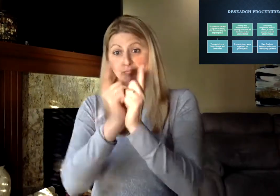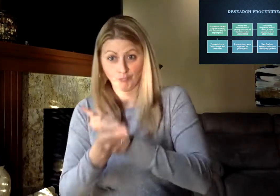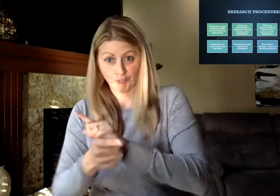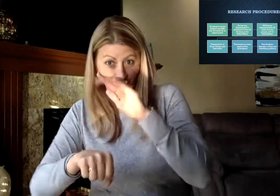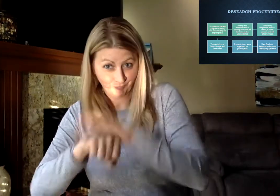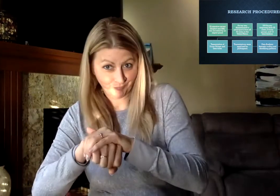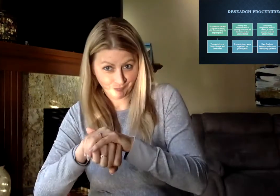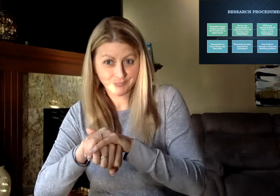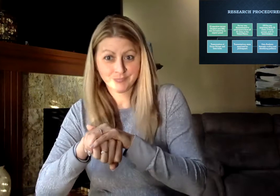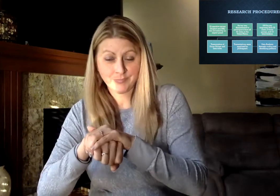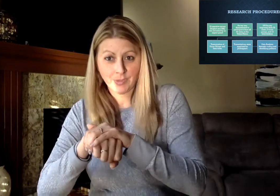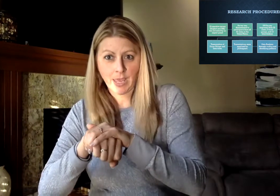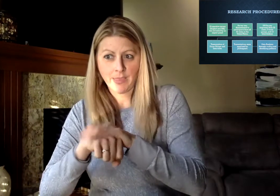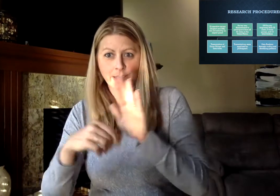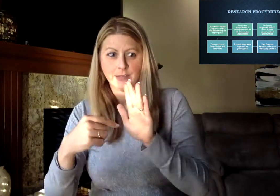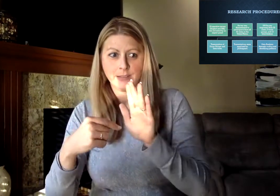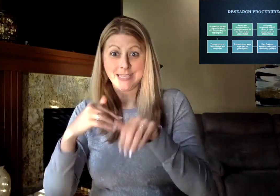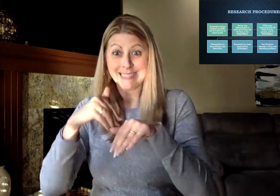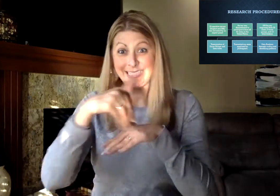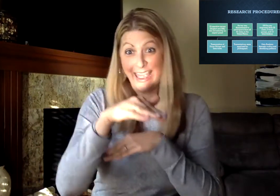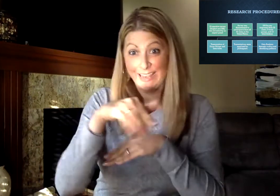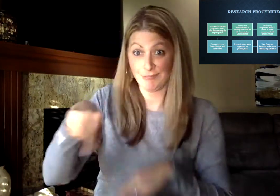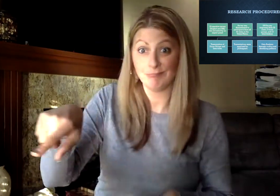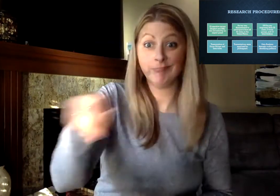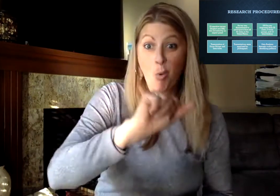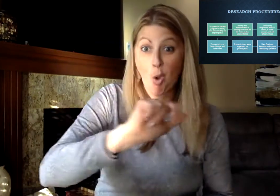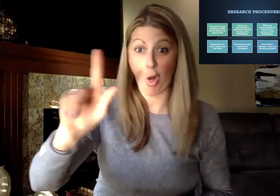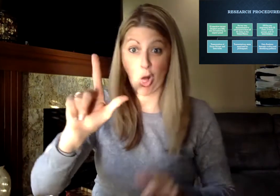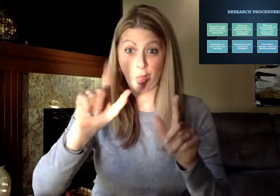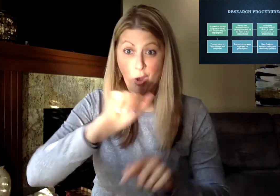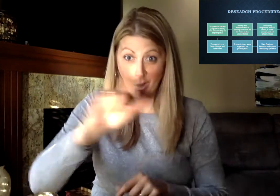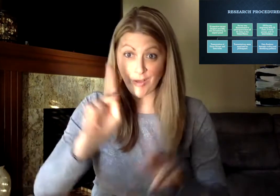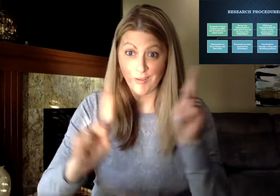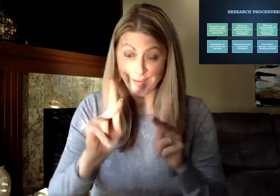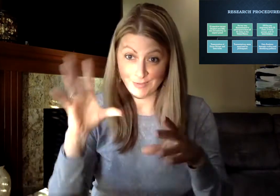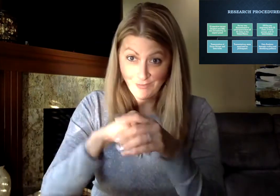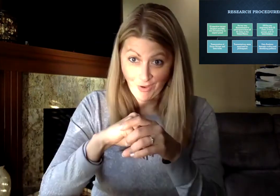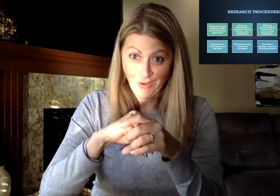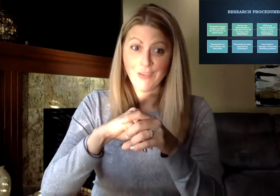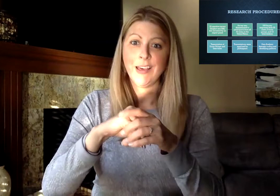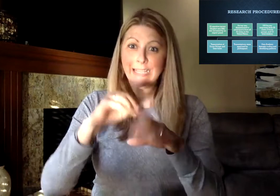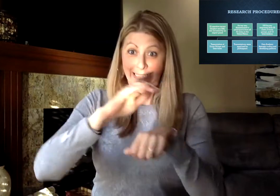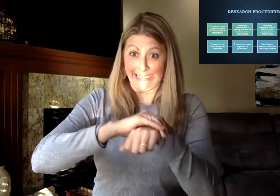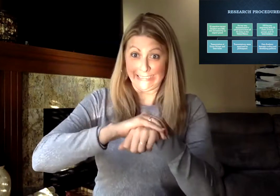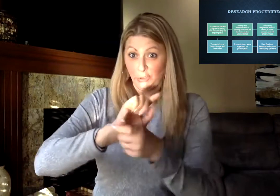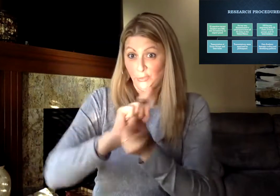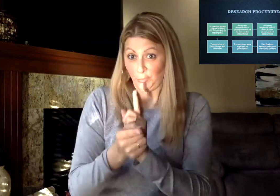was to translate the focus group conversations into English. And then I had to